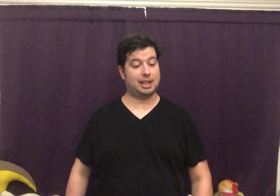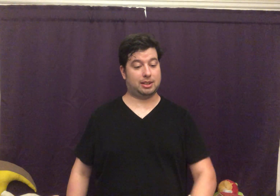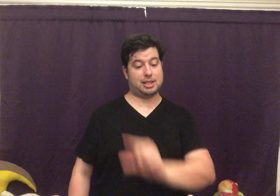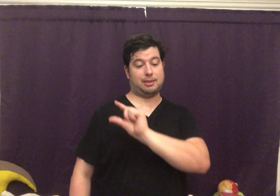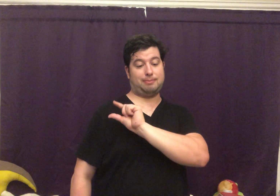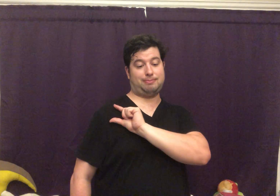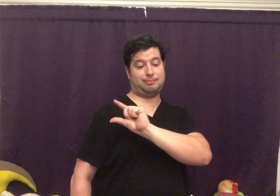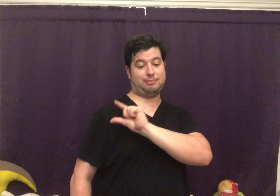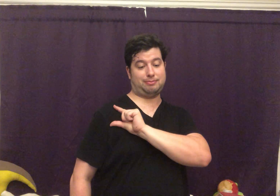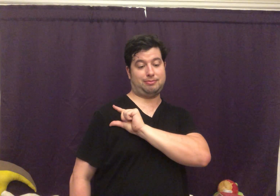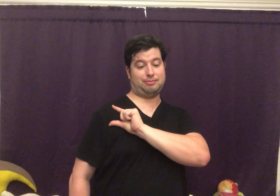Guilt.